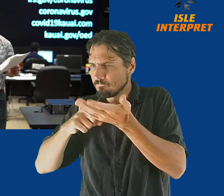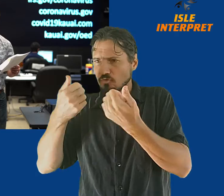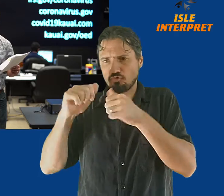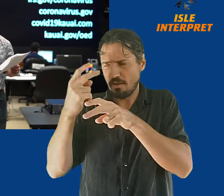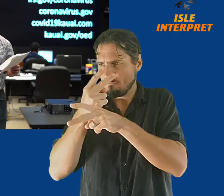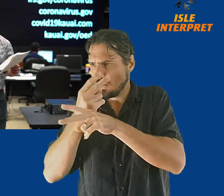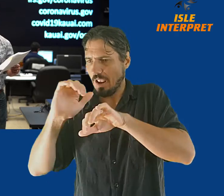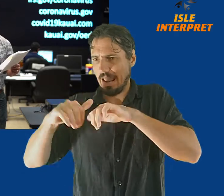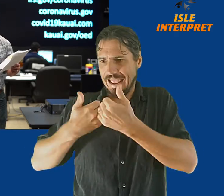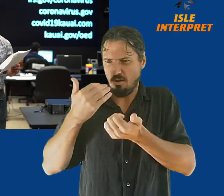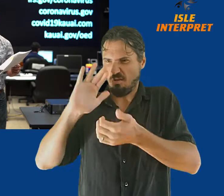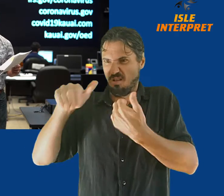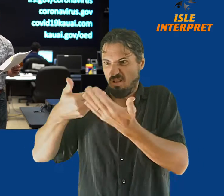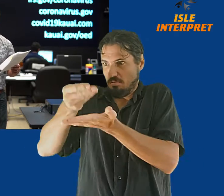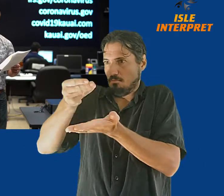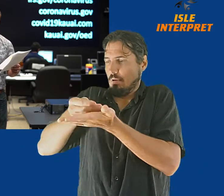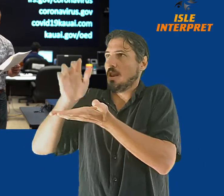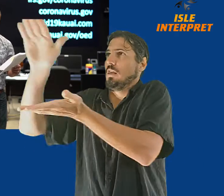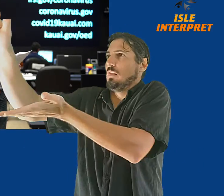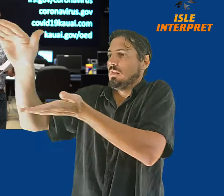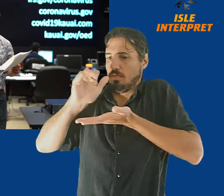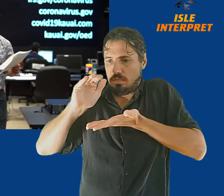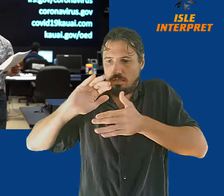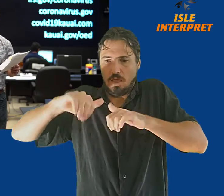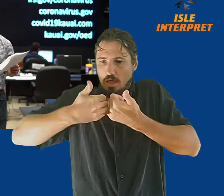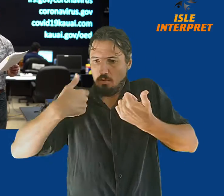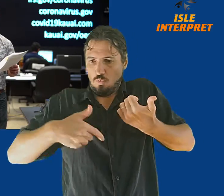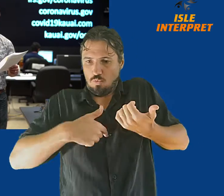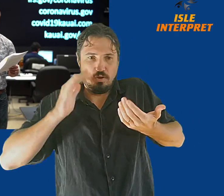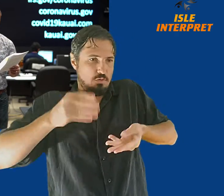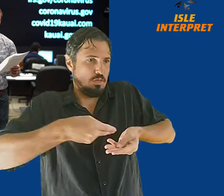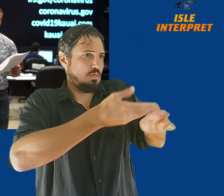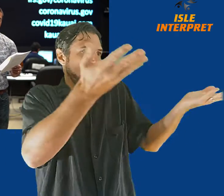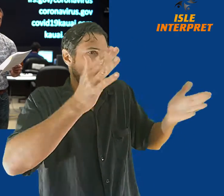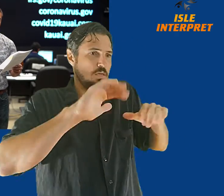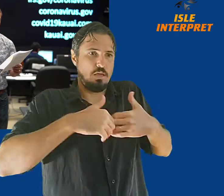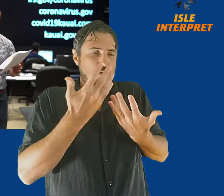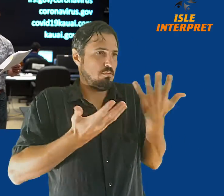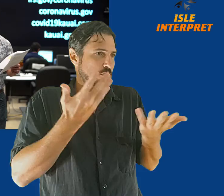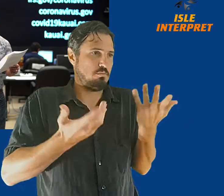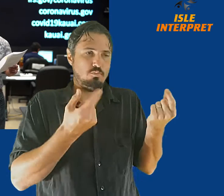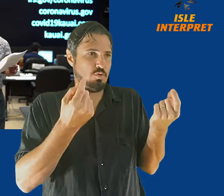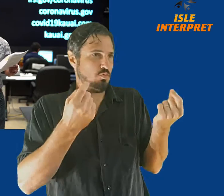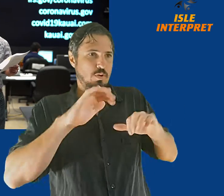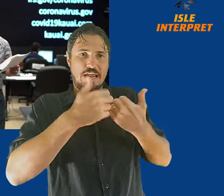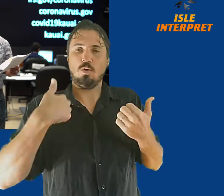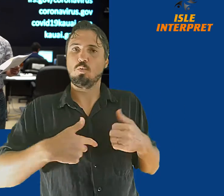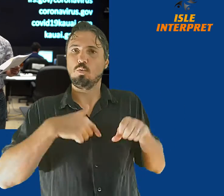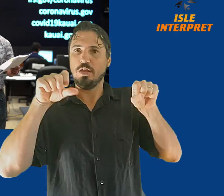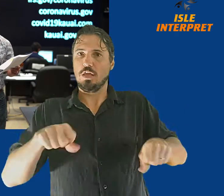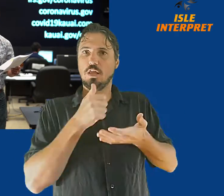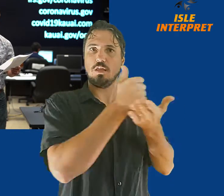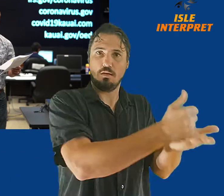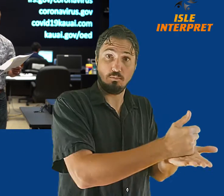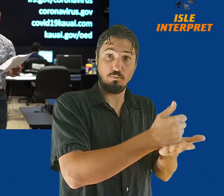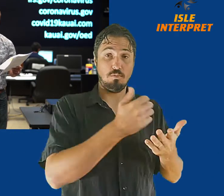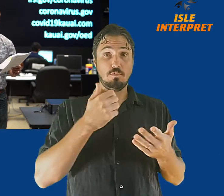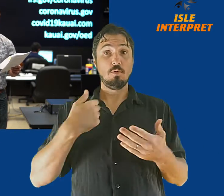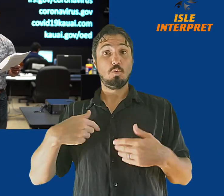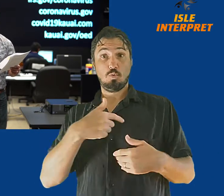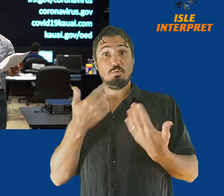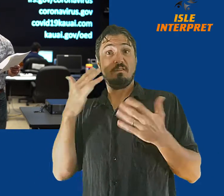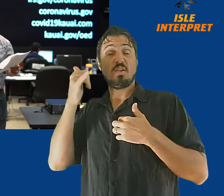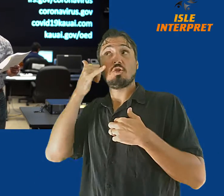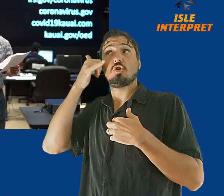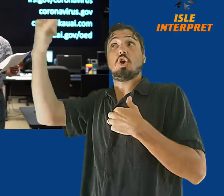our communities, and provides support for our recovery. Our team has been in touch with Senators Schatz and Hirono, and we're ramping